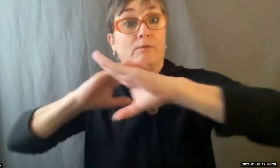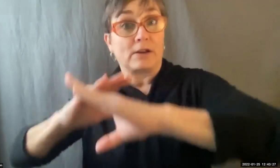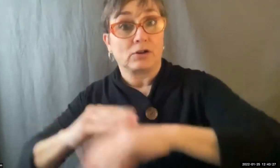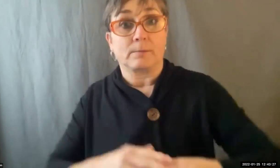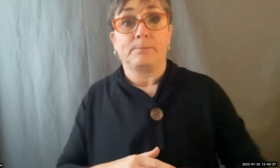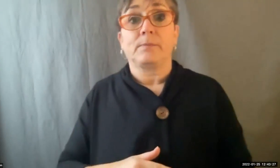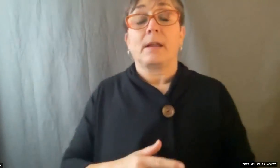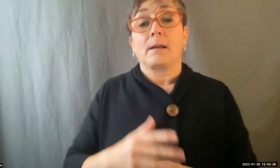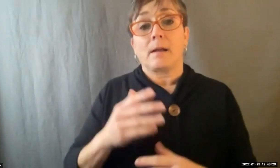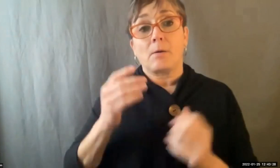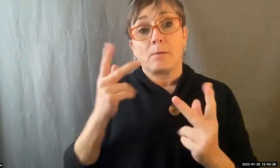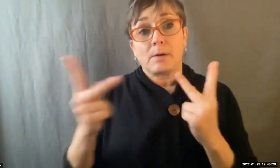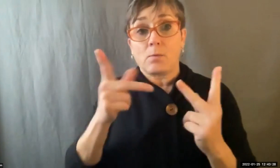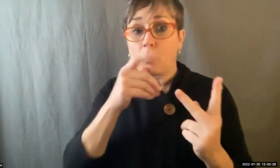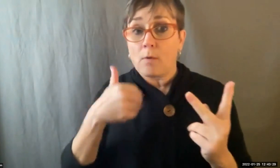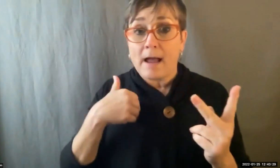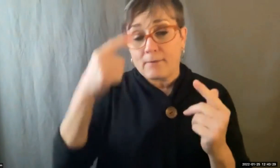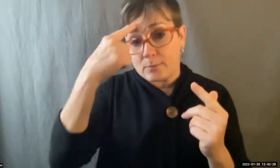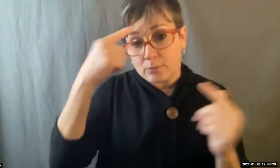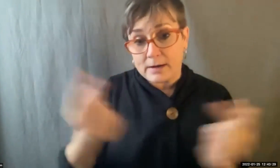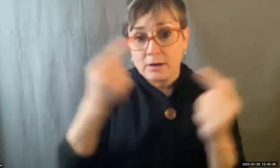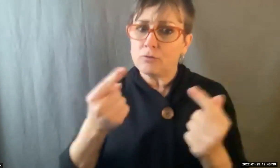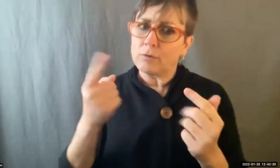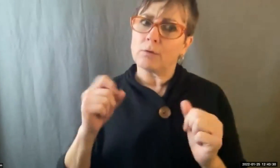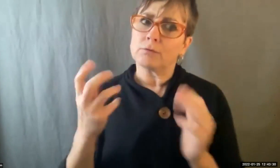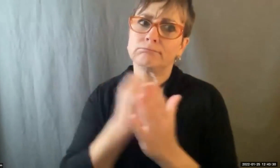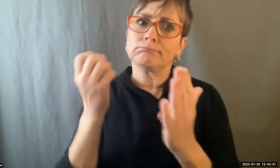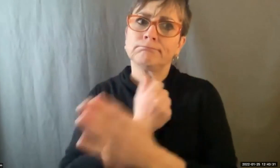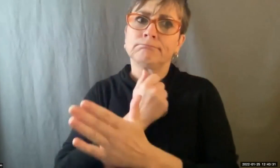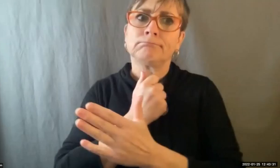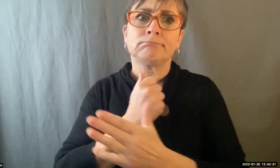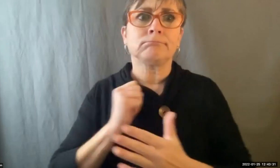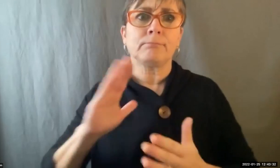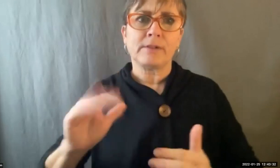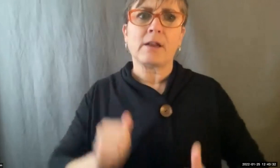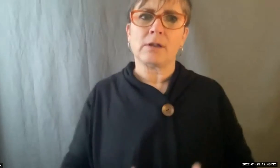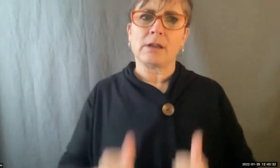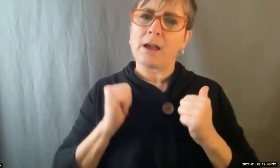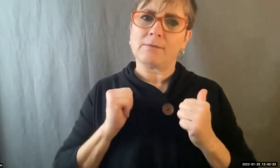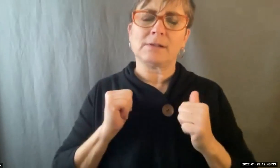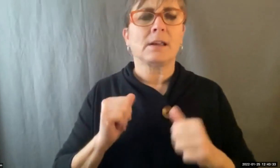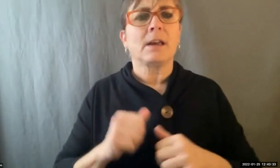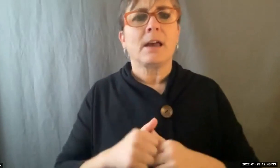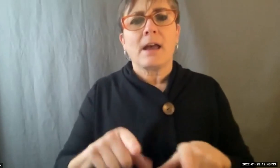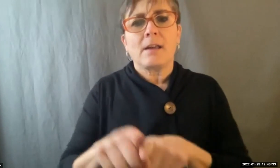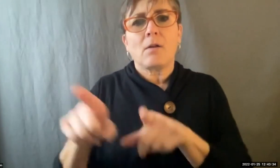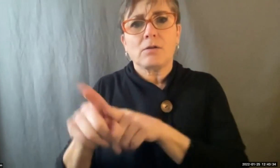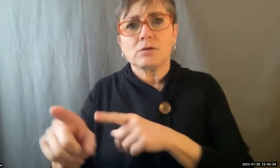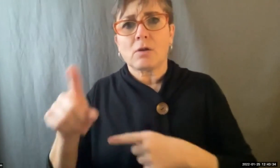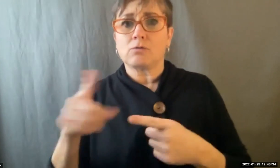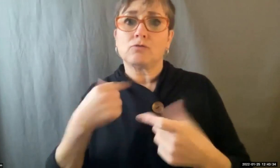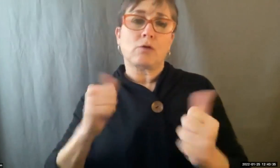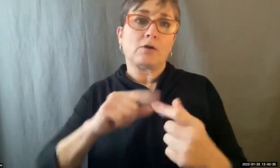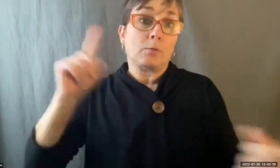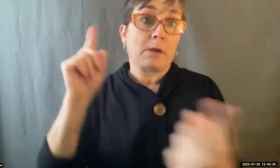injury and their caregivers maximize their quality of life and minimize the consequences of brain injury, because unfortunately, a lot